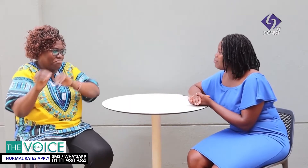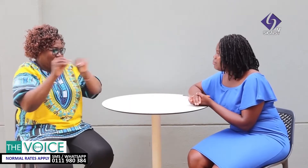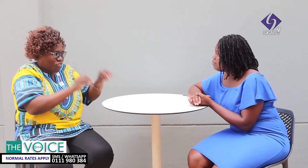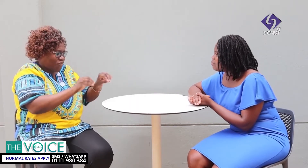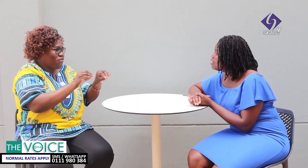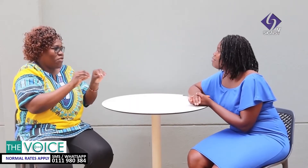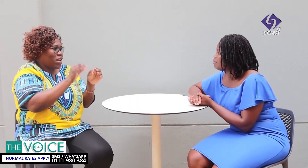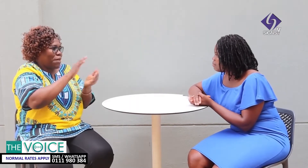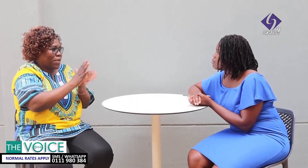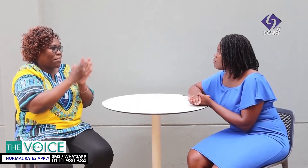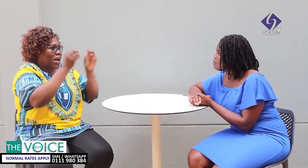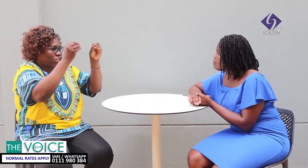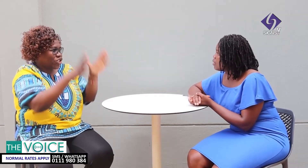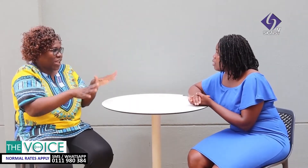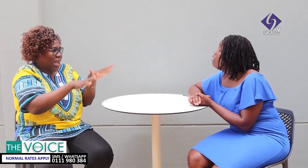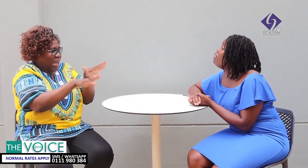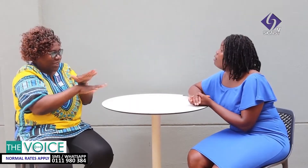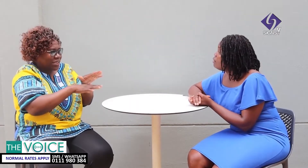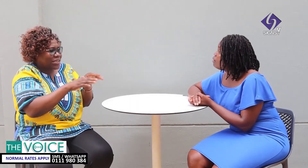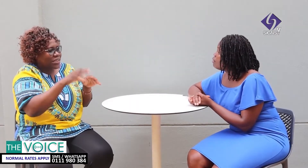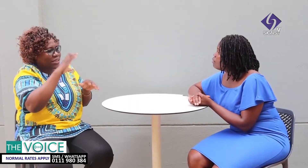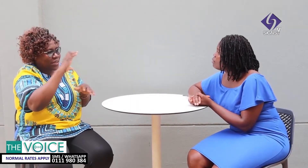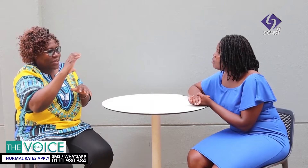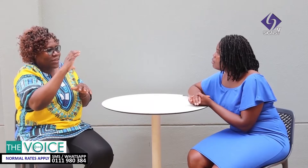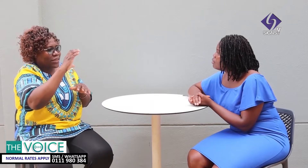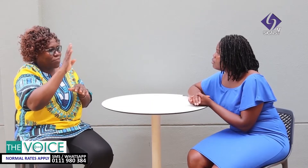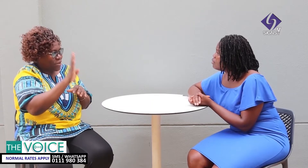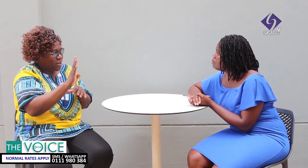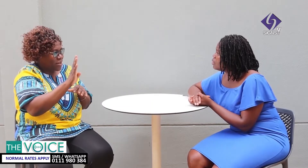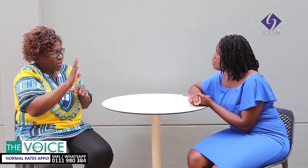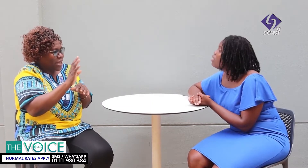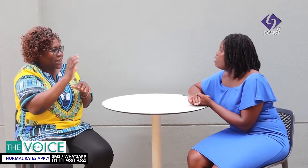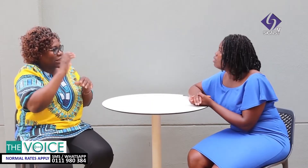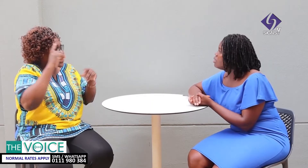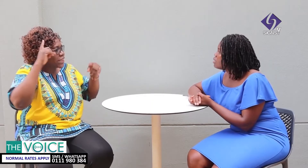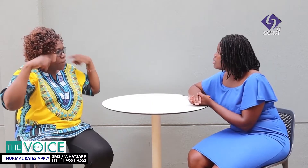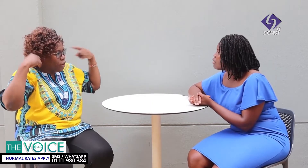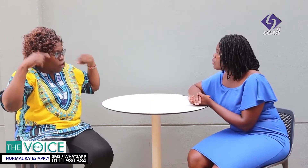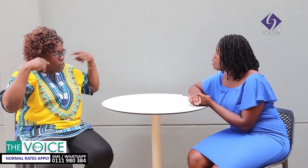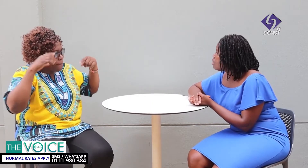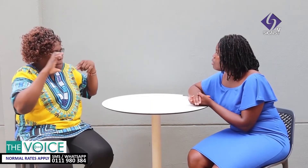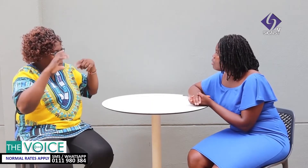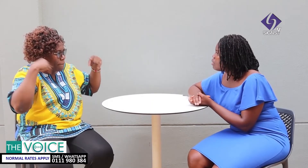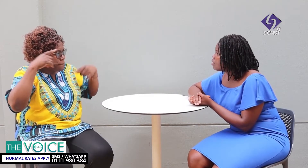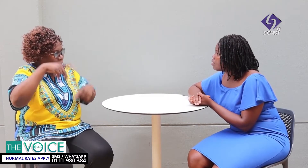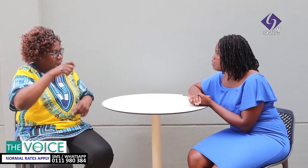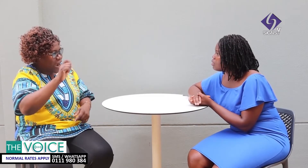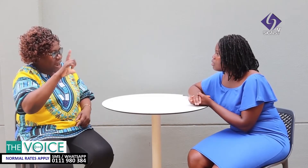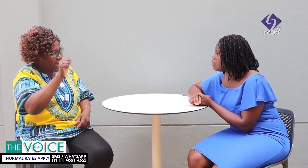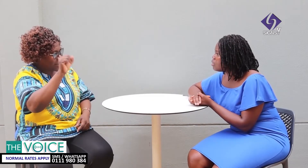and cleaning services. So later I moved and became a teacher. In a school, I